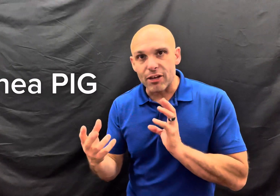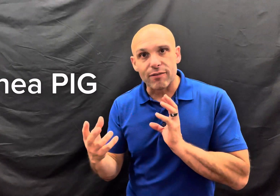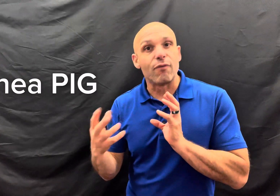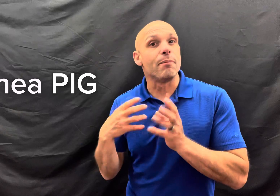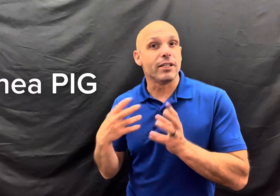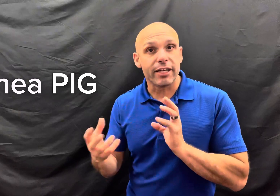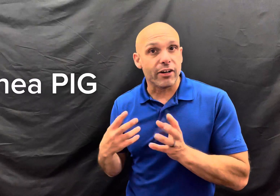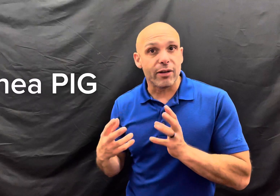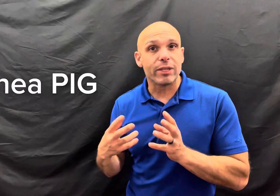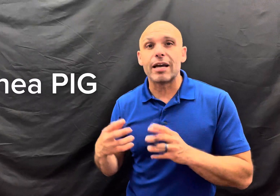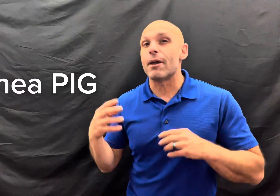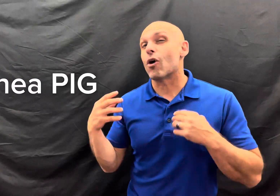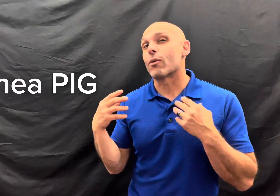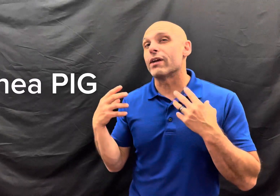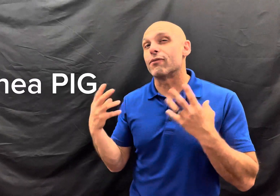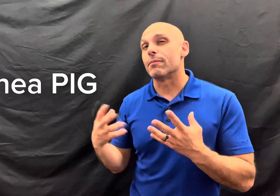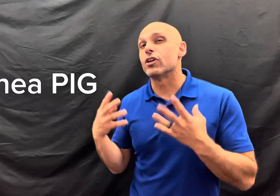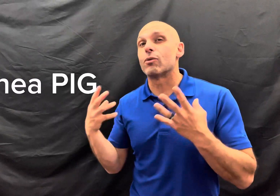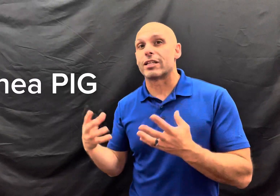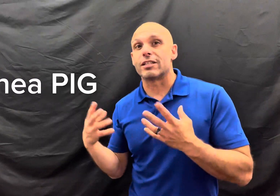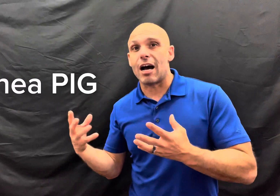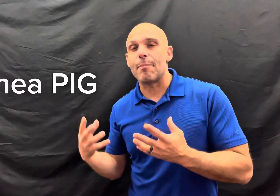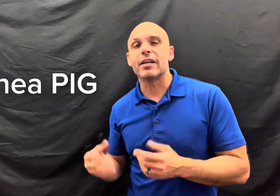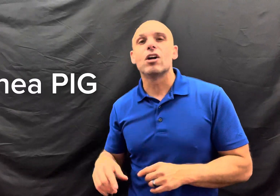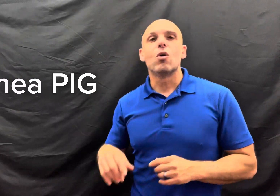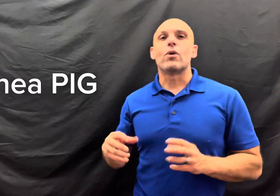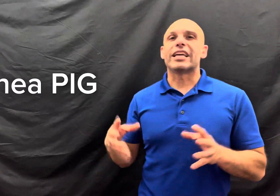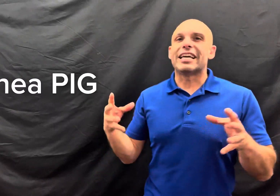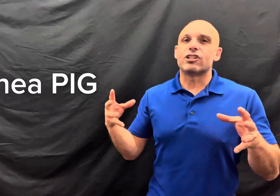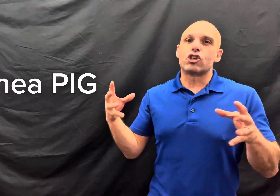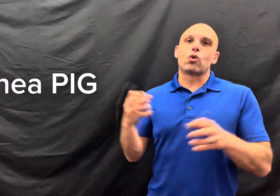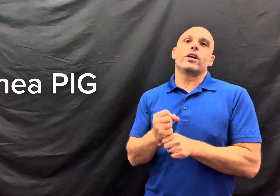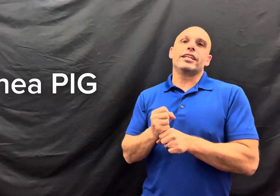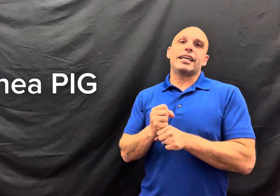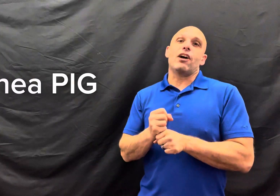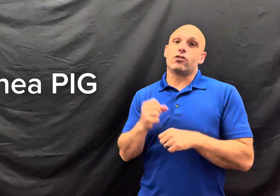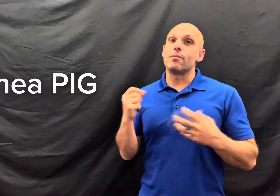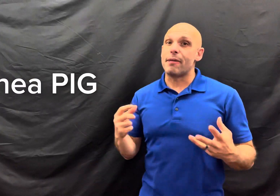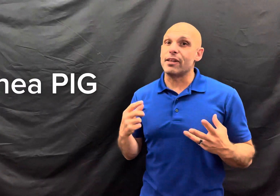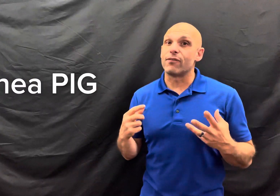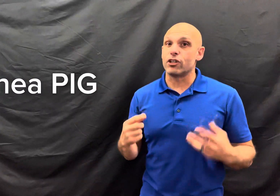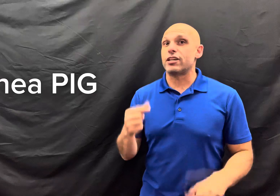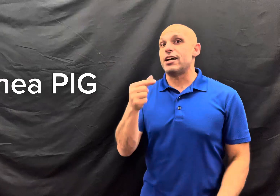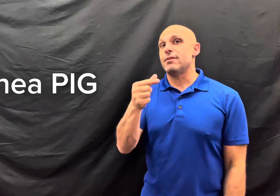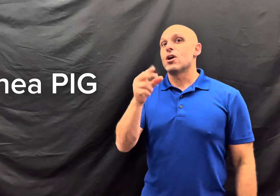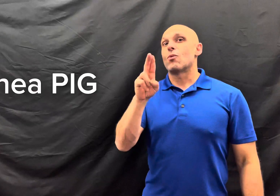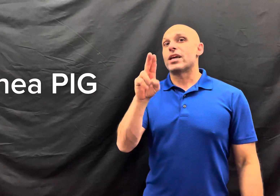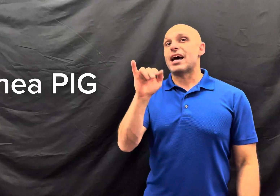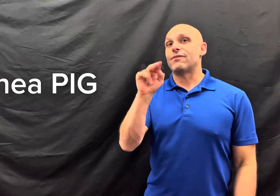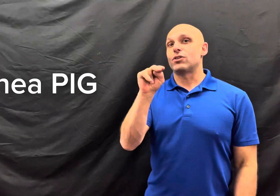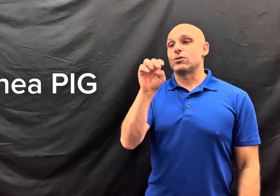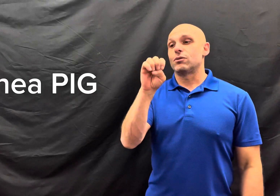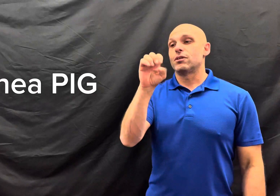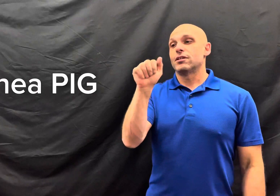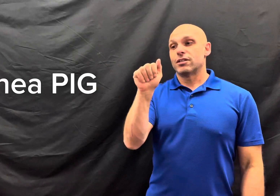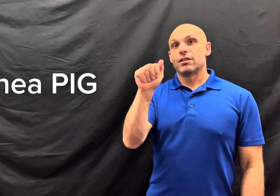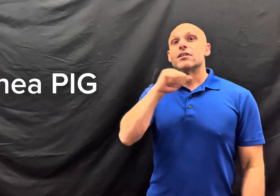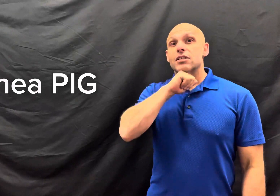have a familiarity with them, or we are familiar with the topic, we can then shorten it down. So maybe the first time we have to